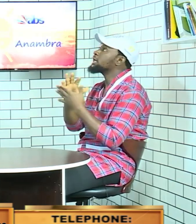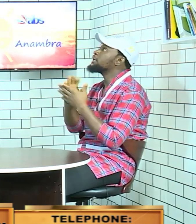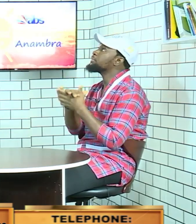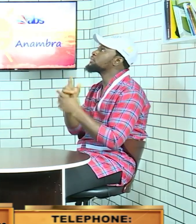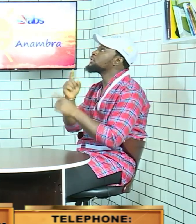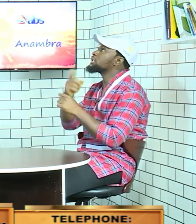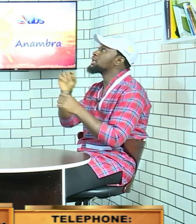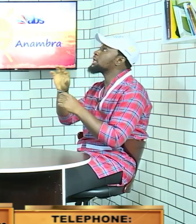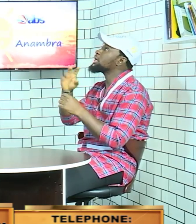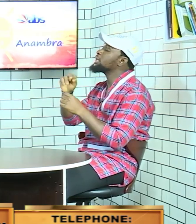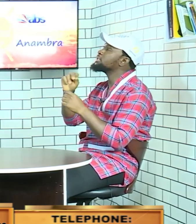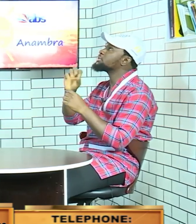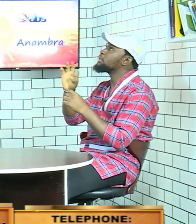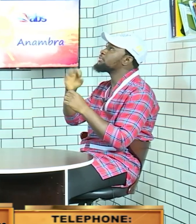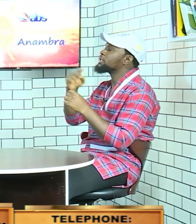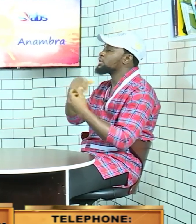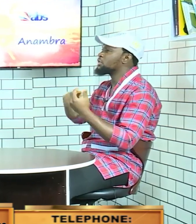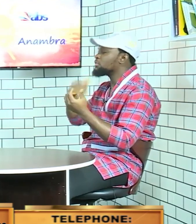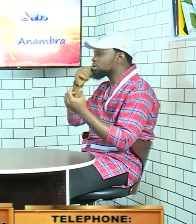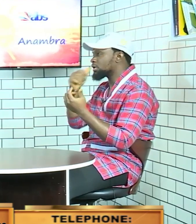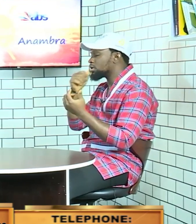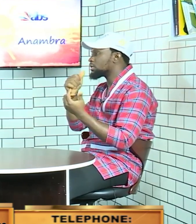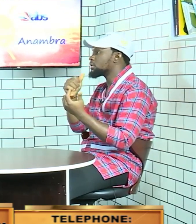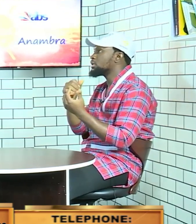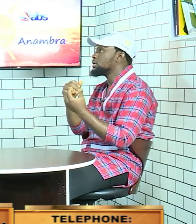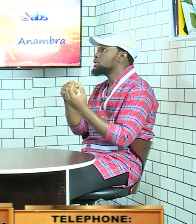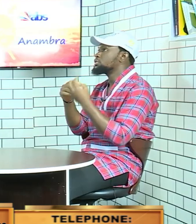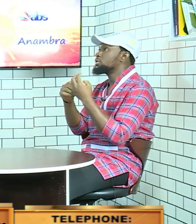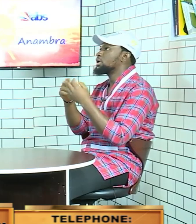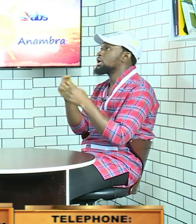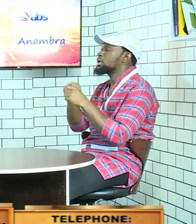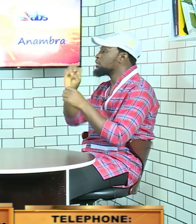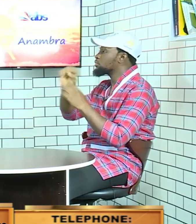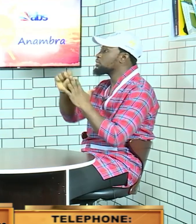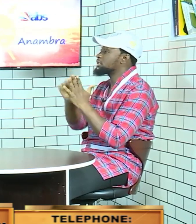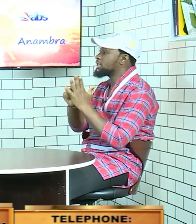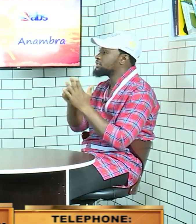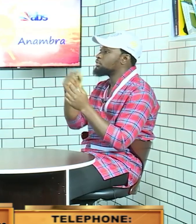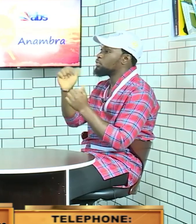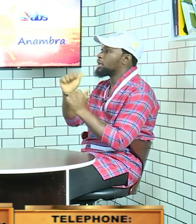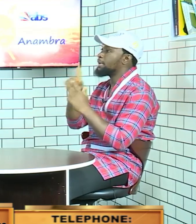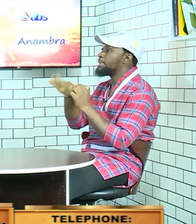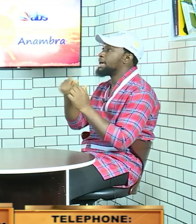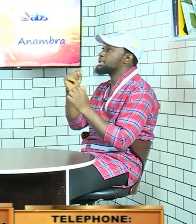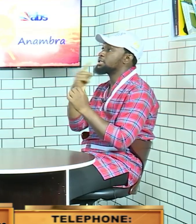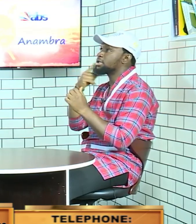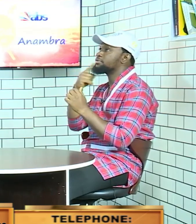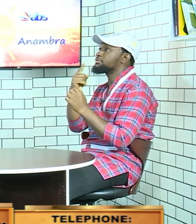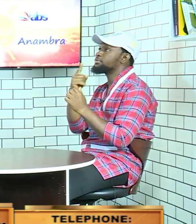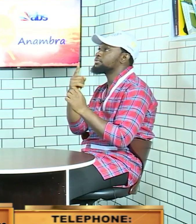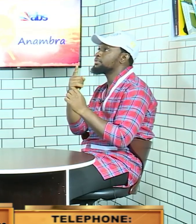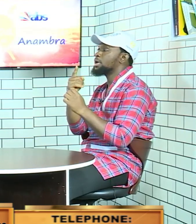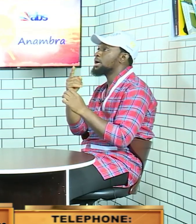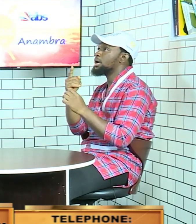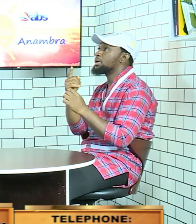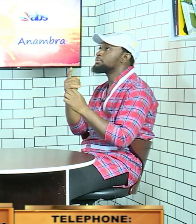yes, just the case of a young girl in Enugu State, whereby the